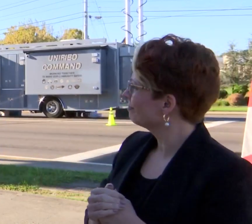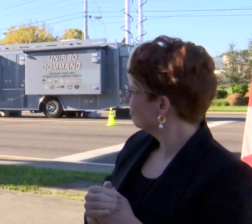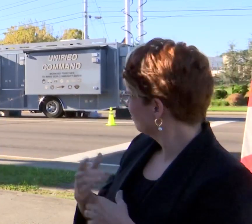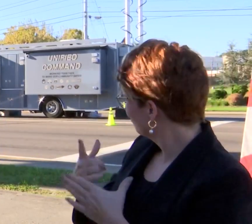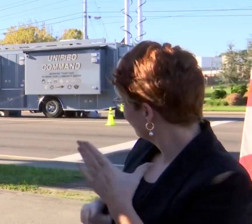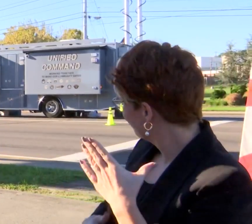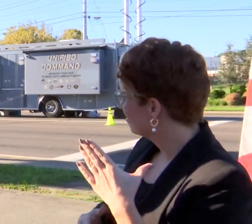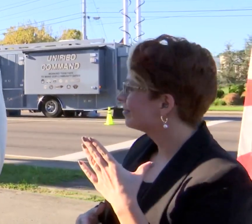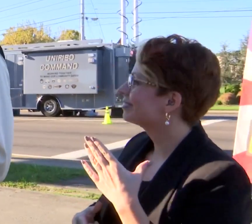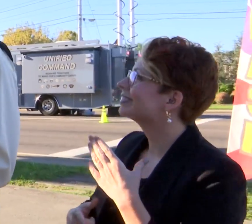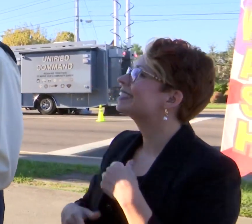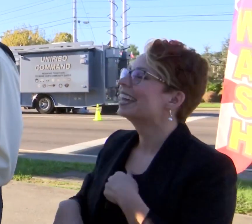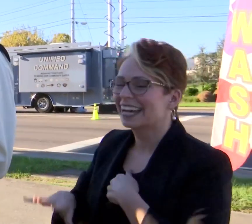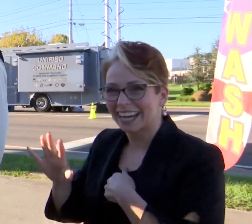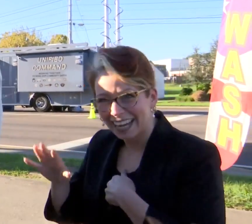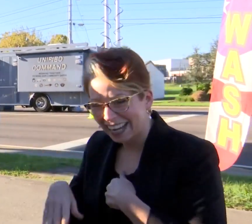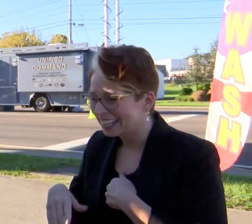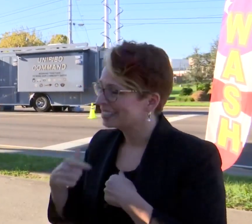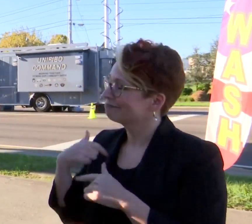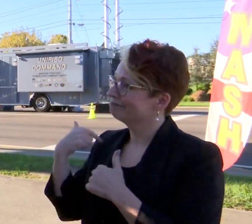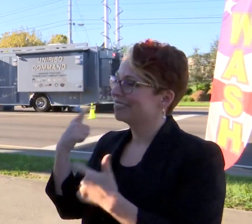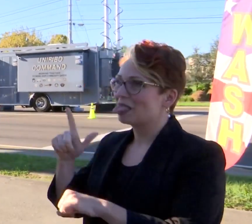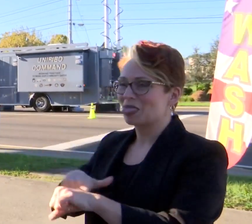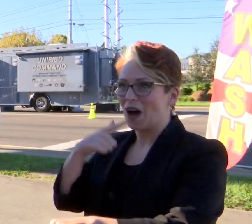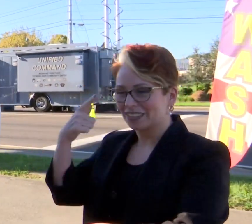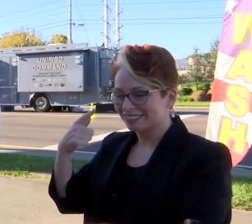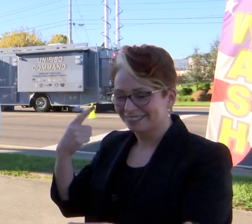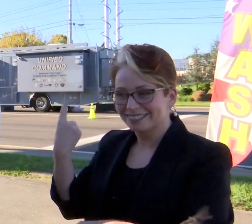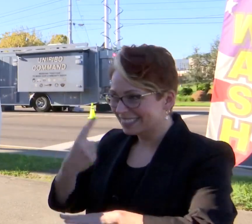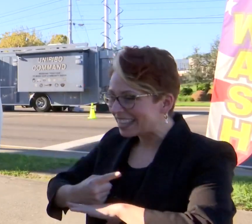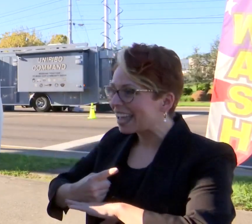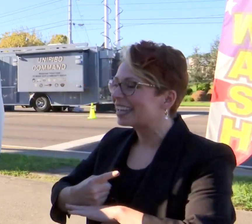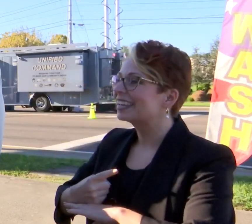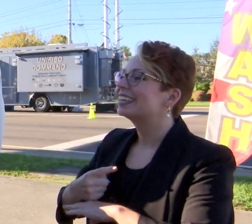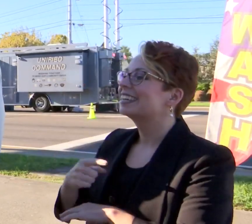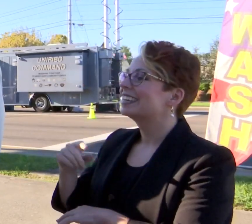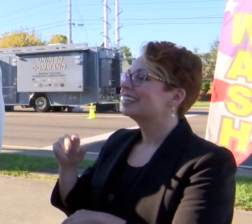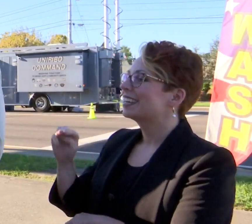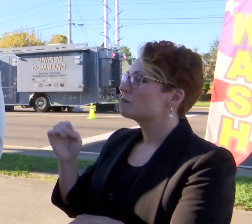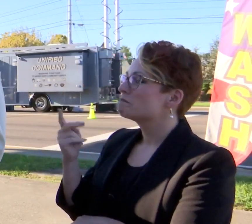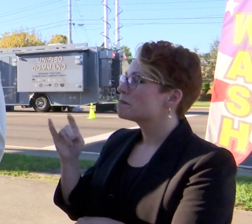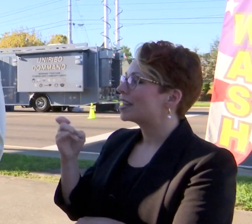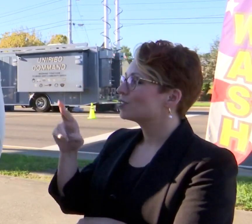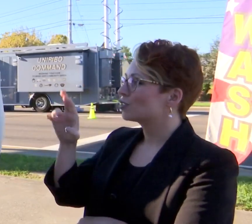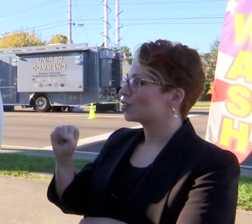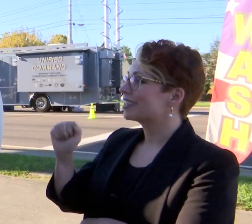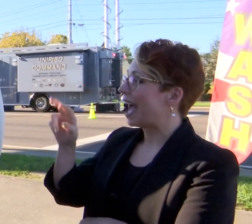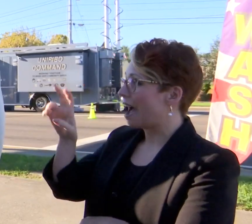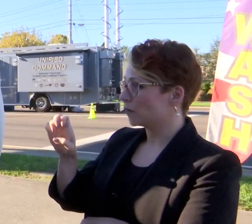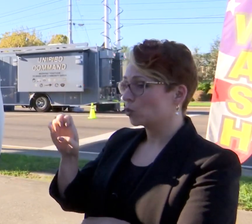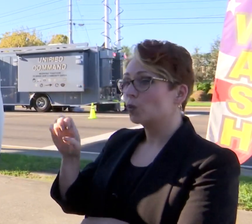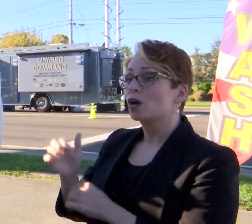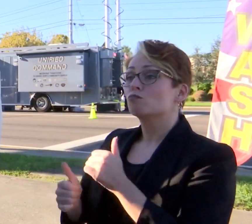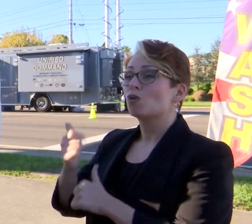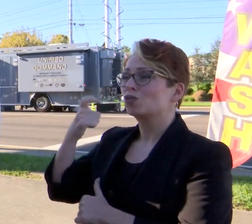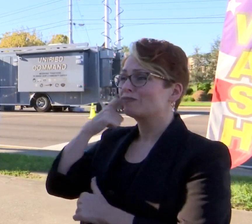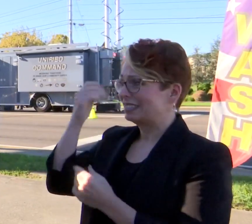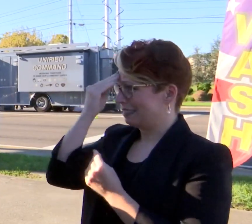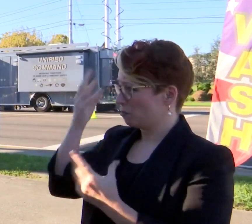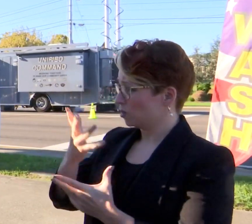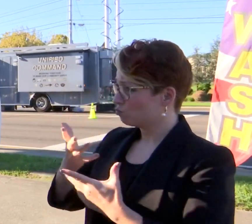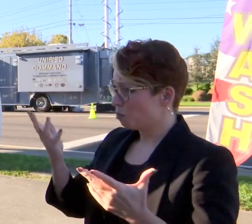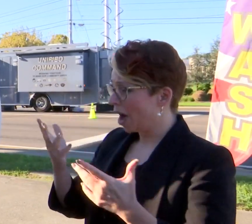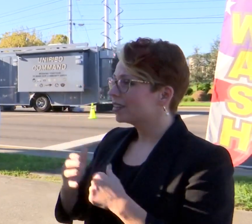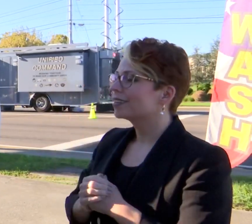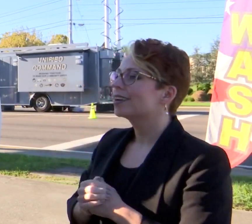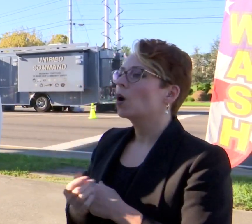is it? Menders. I'm sorry, it's been a long day. Excuse me, folks. It's on Menders Avenue. So here's the latest update right now. One